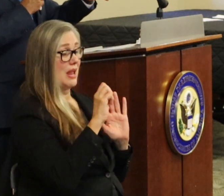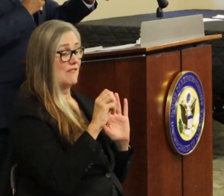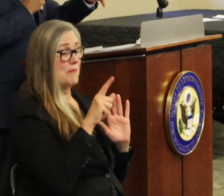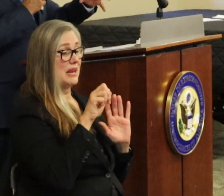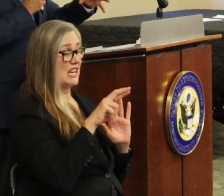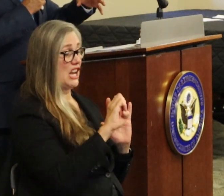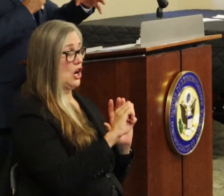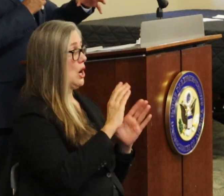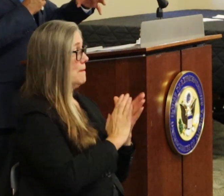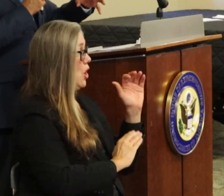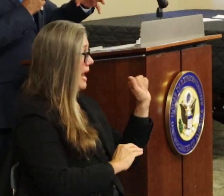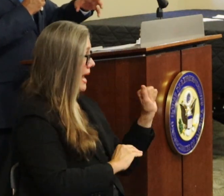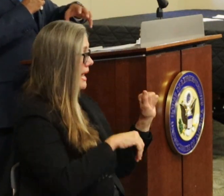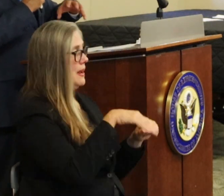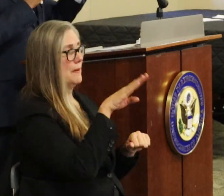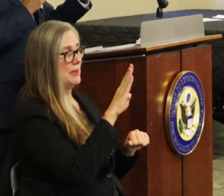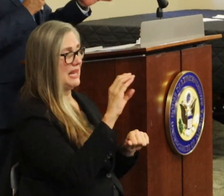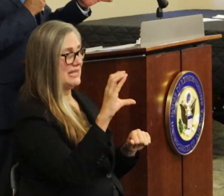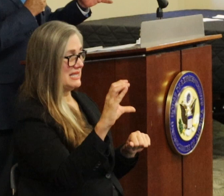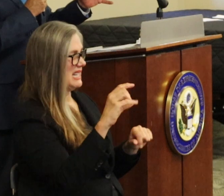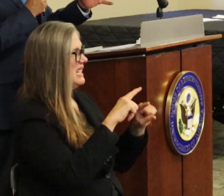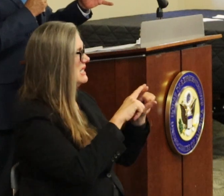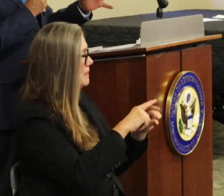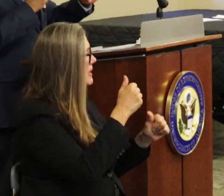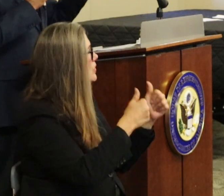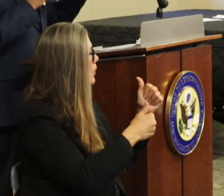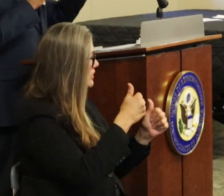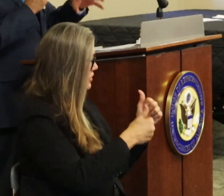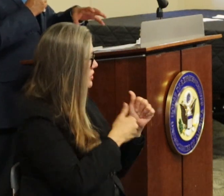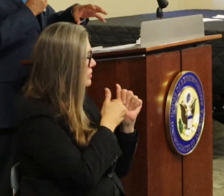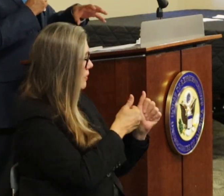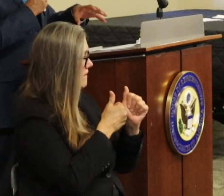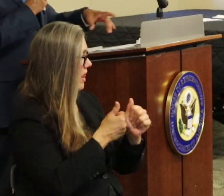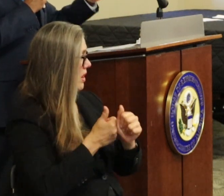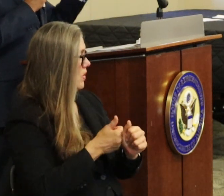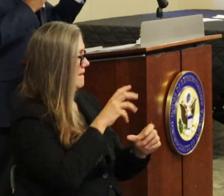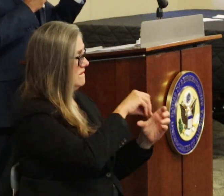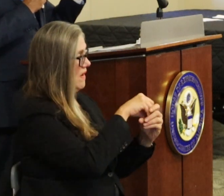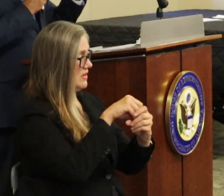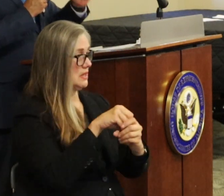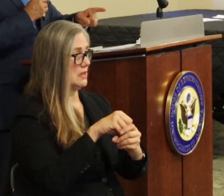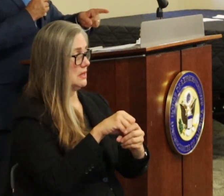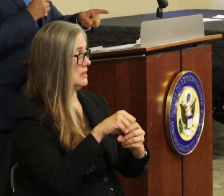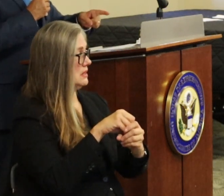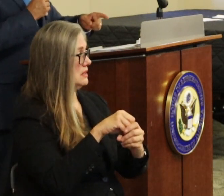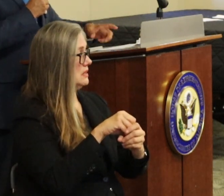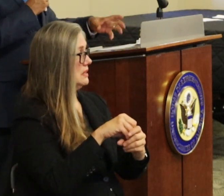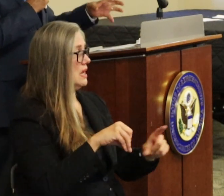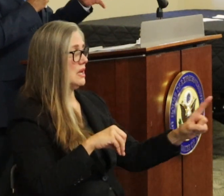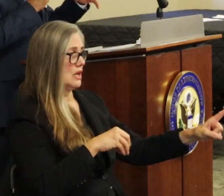and C. And it all depends on which one you're on as well. The bottom line is valid